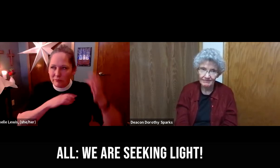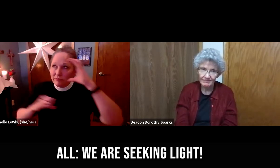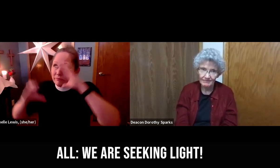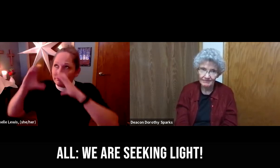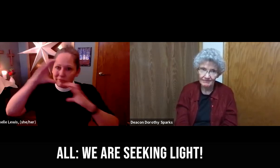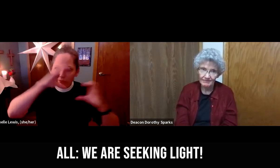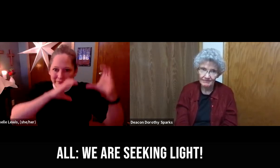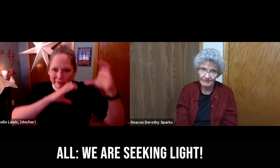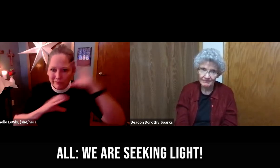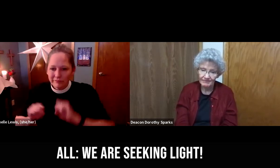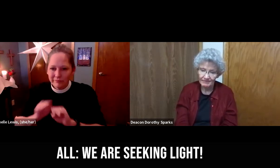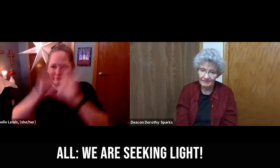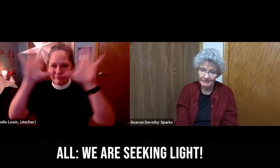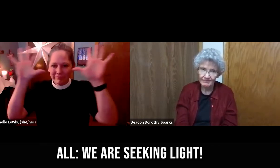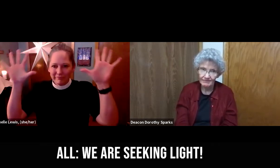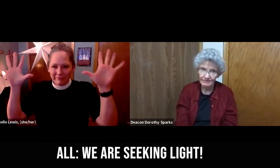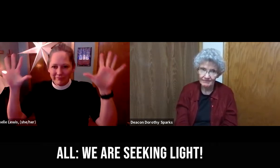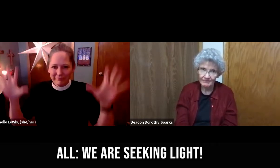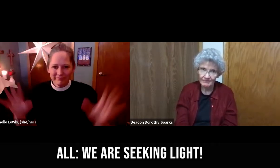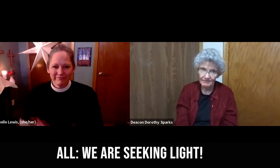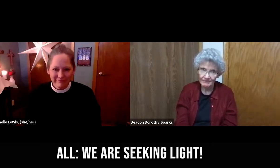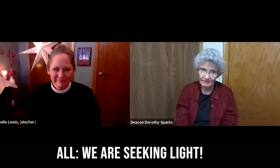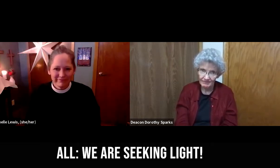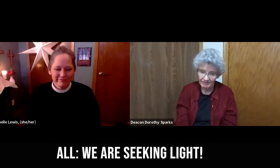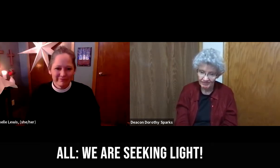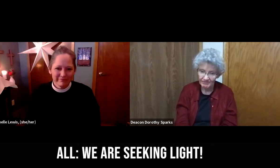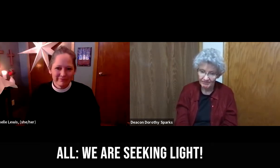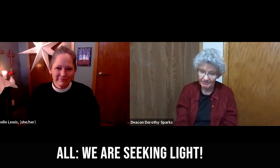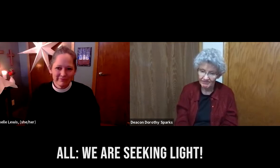we are seeking light.